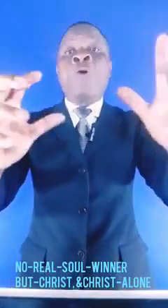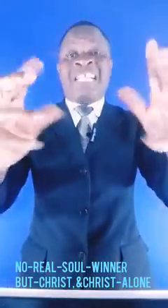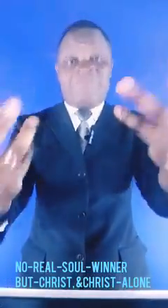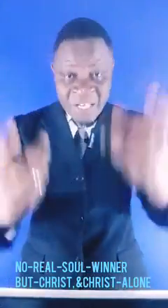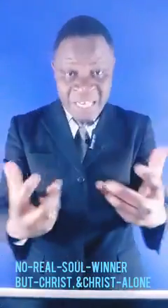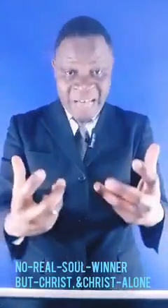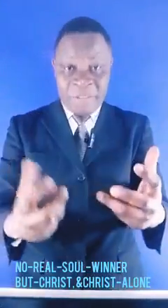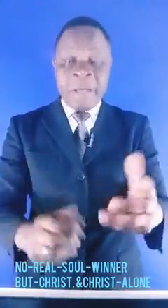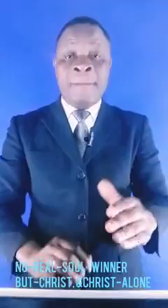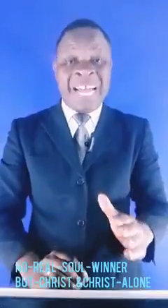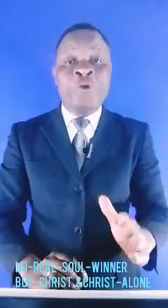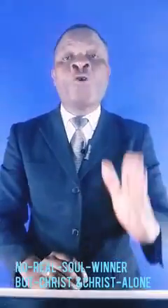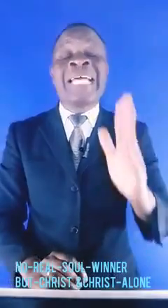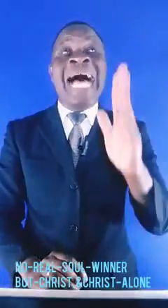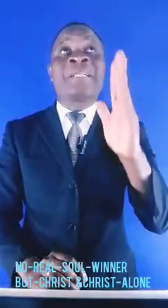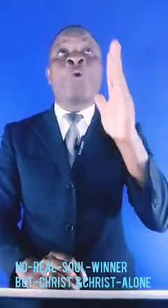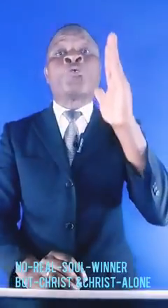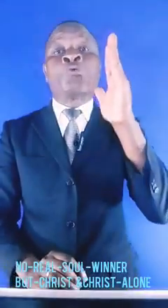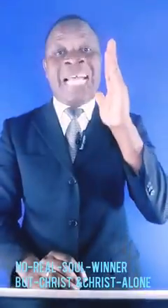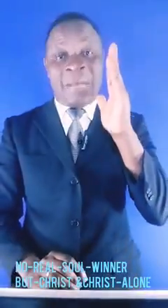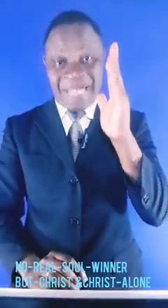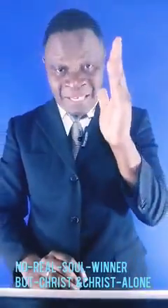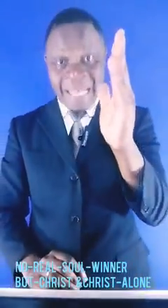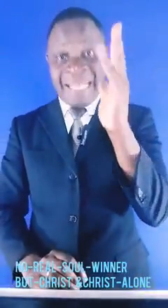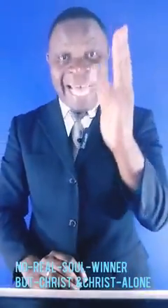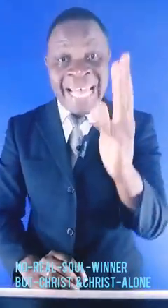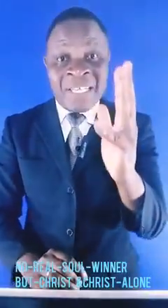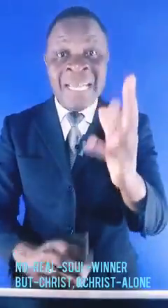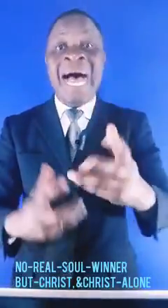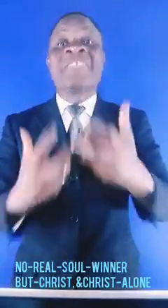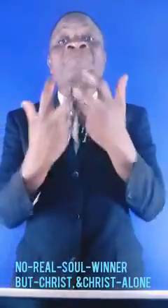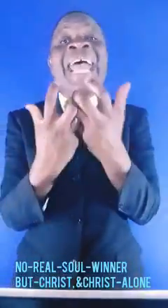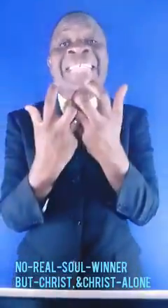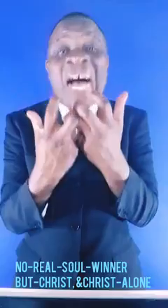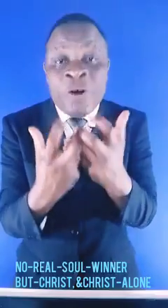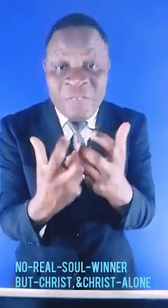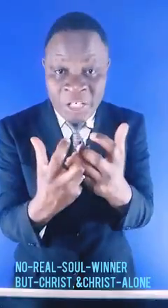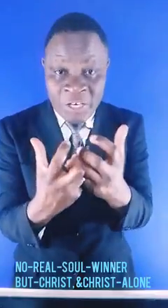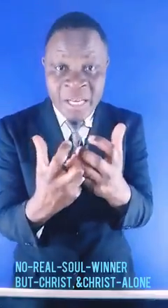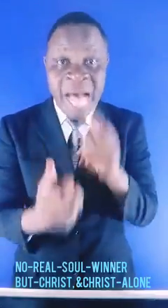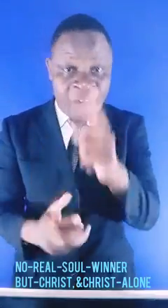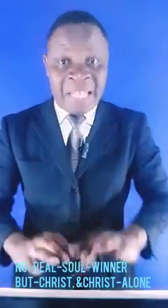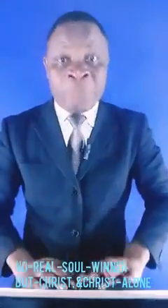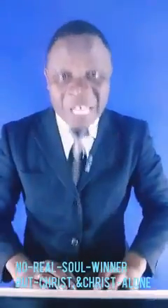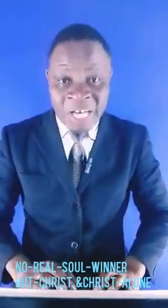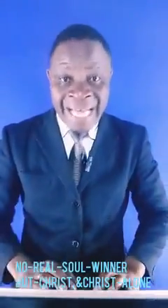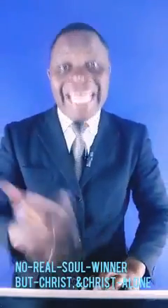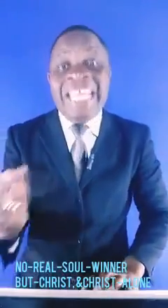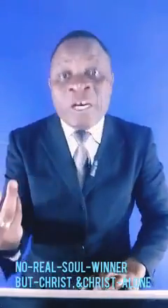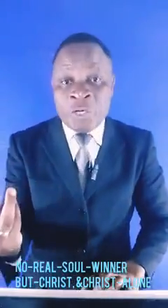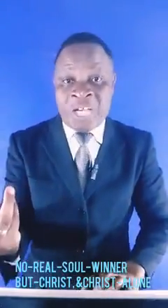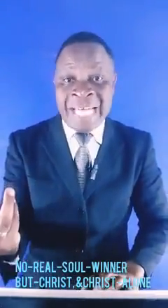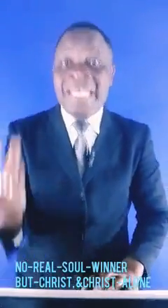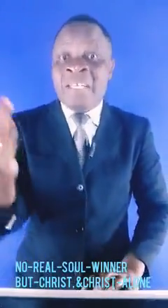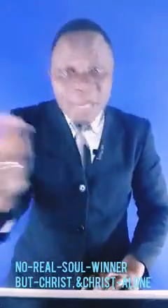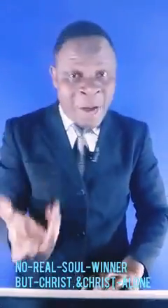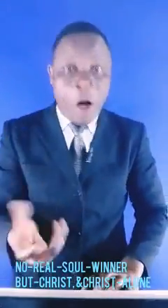that have been saved by looking at those who raised up their hands and made a confession after the preacher in a crusade somewhere or